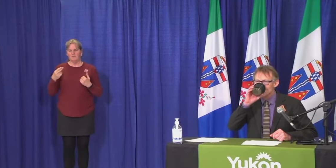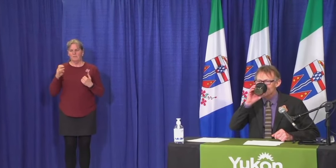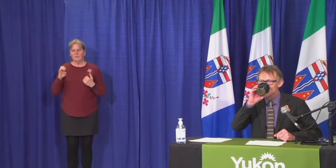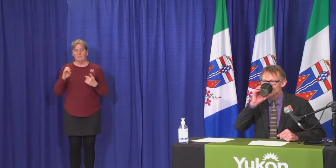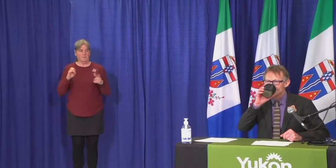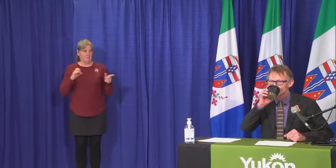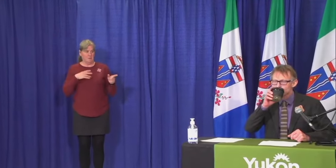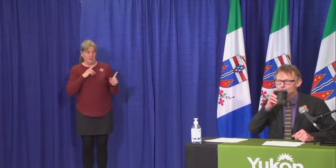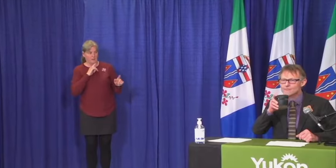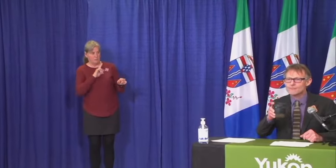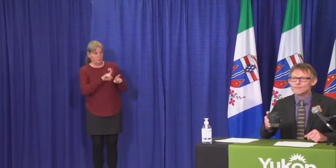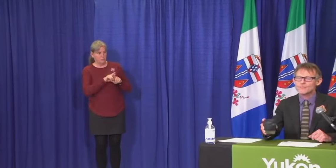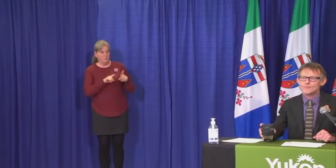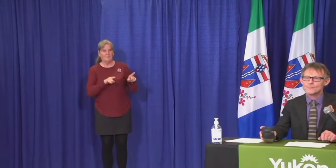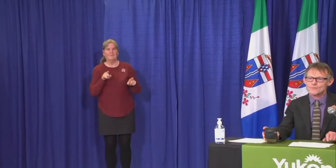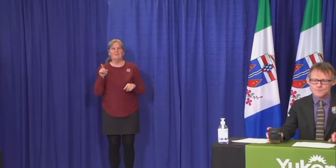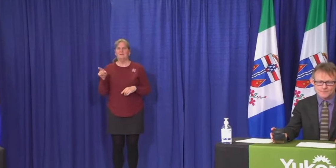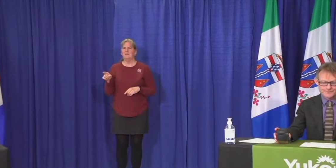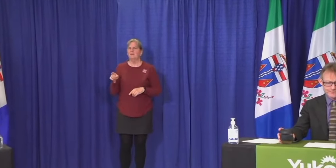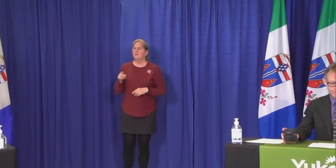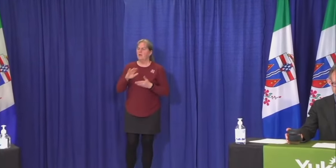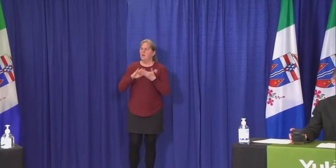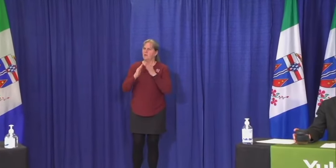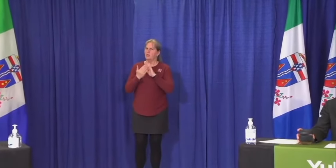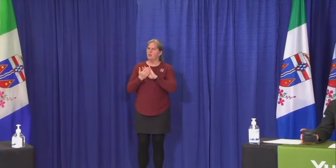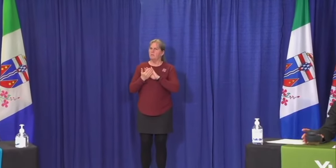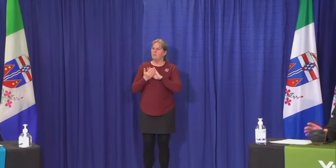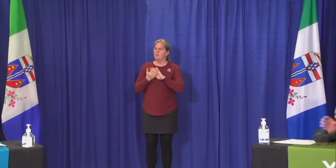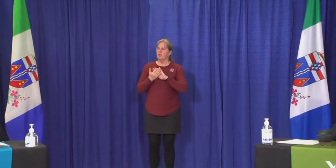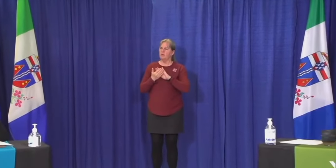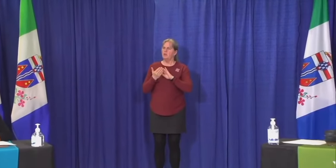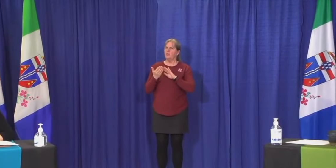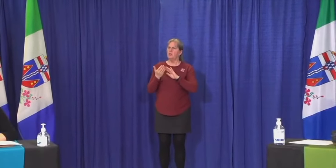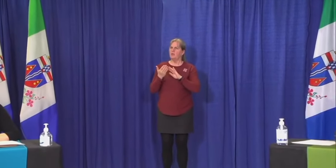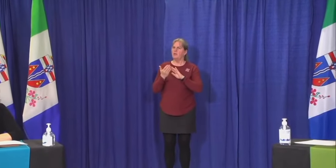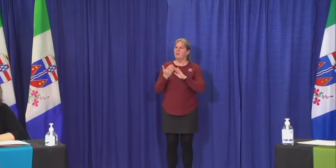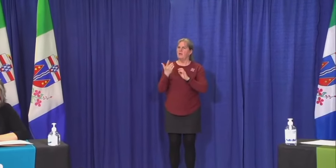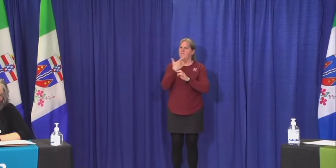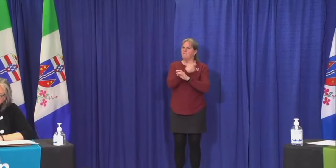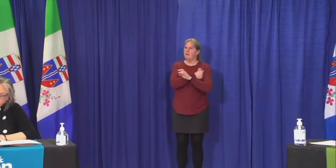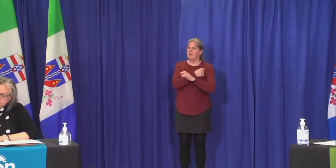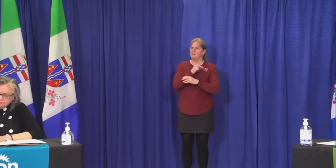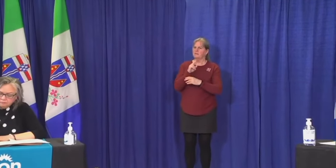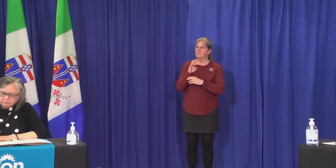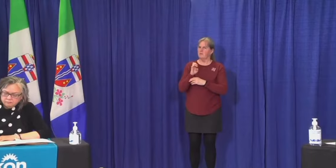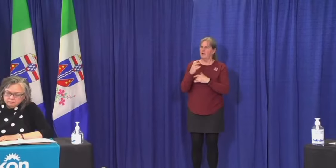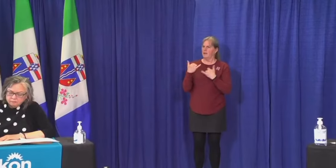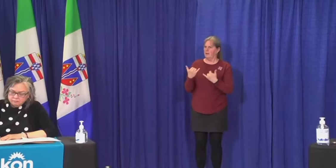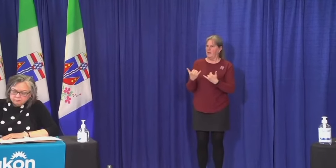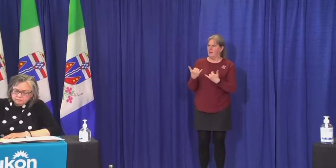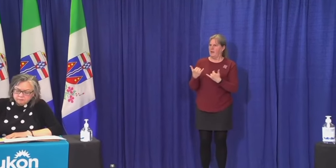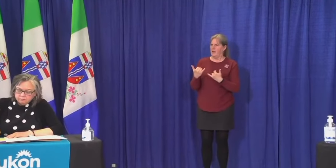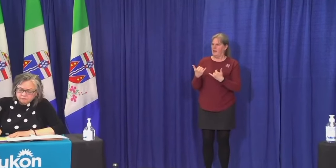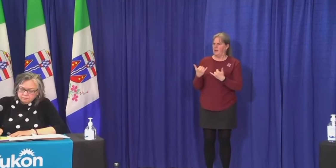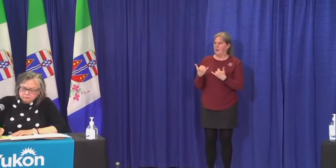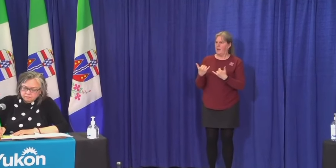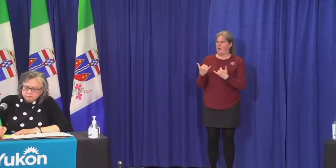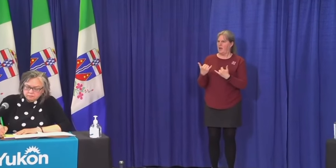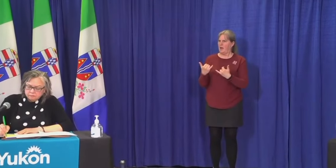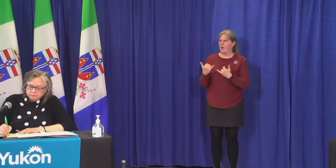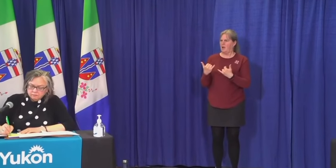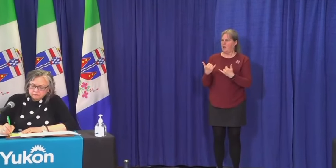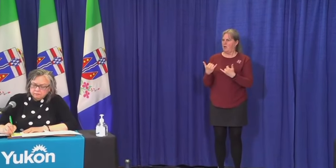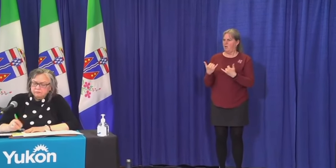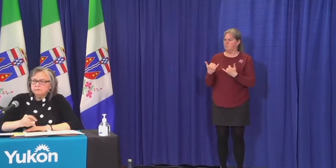in. I'm wondering why the community vaccination rates are being released now. I know there were concerns earlier when we asked for the numbers